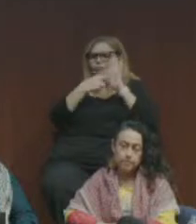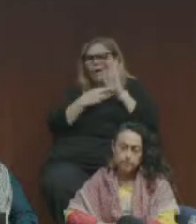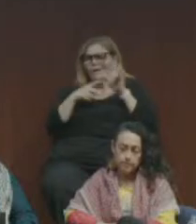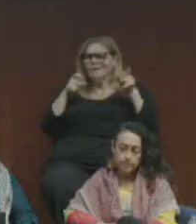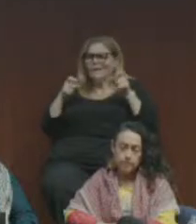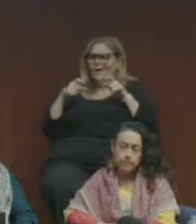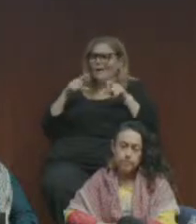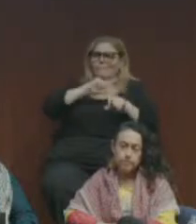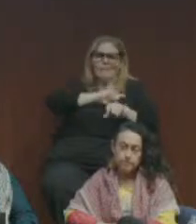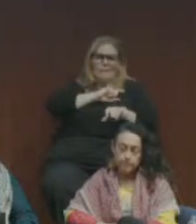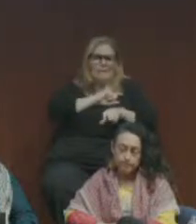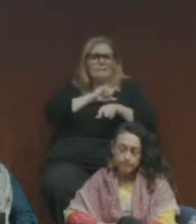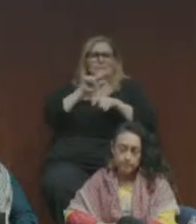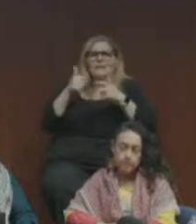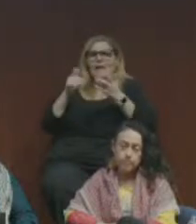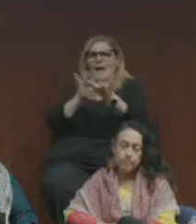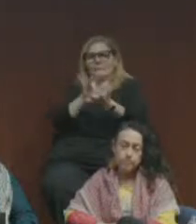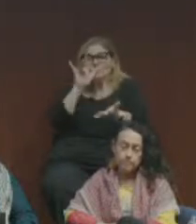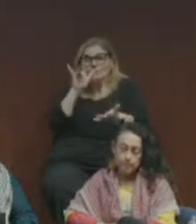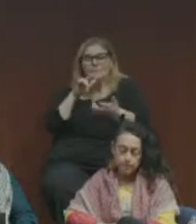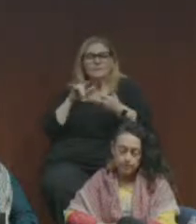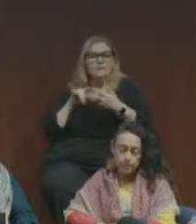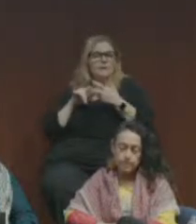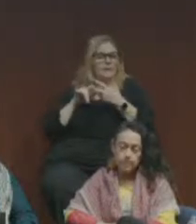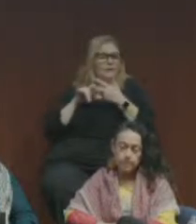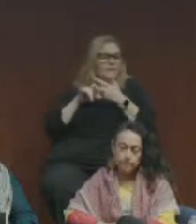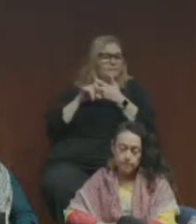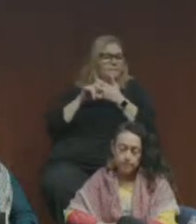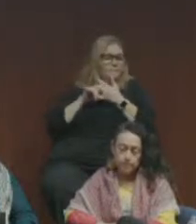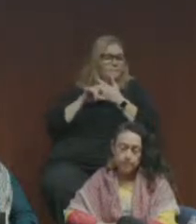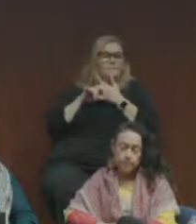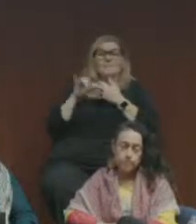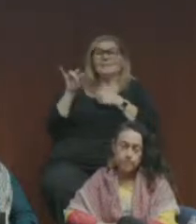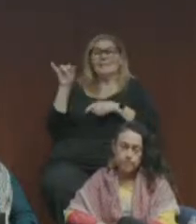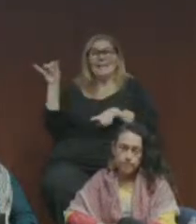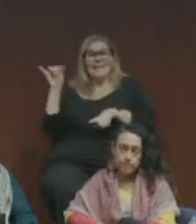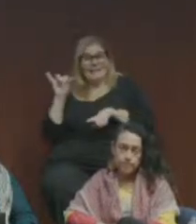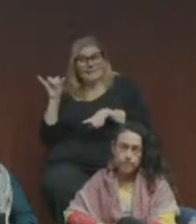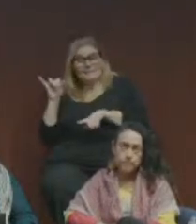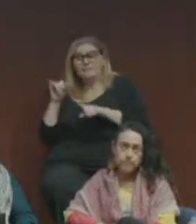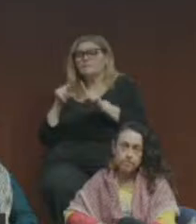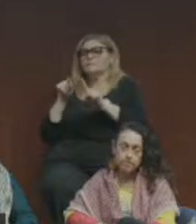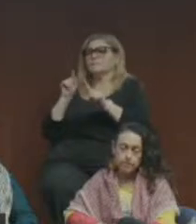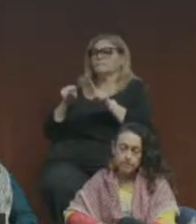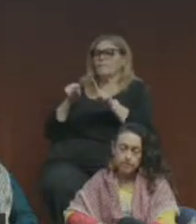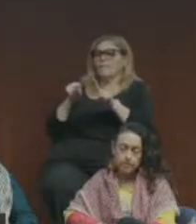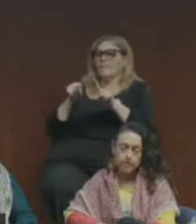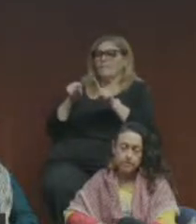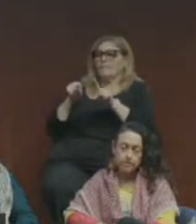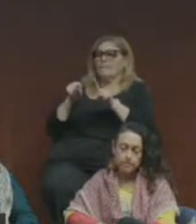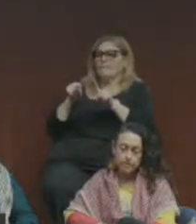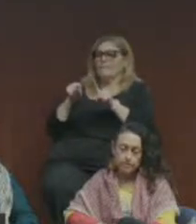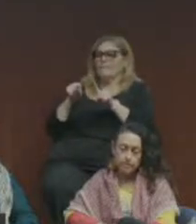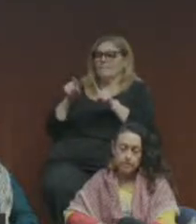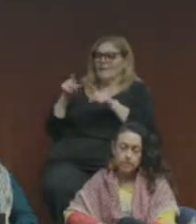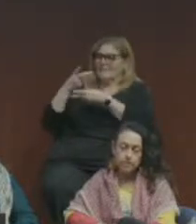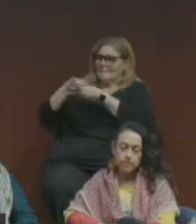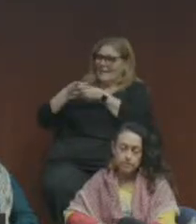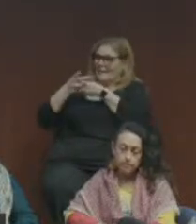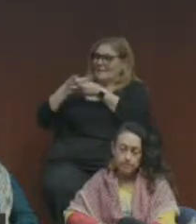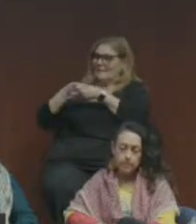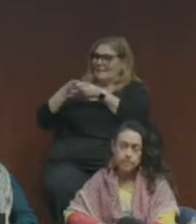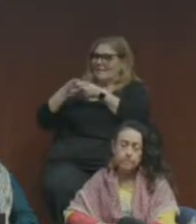of policing, of exploitation, right? And also then care